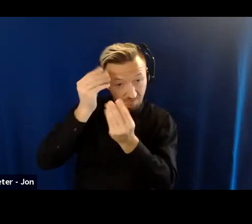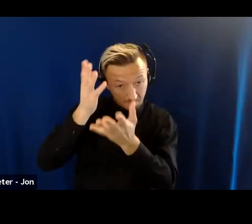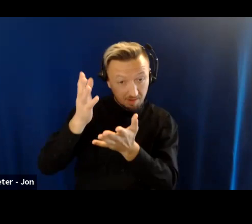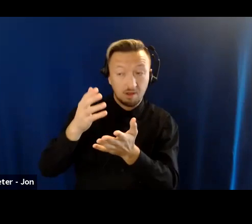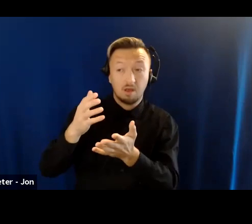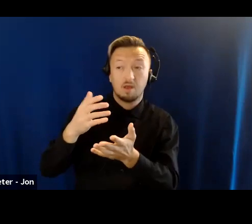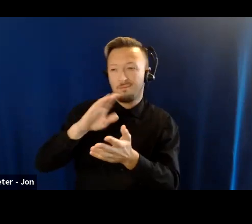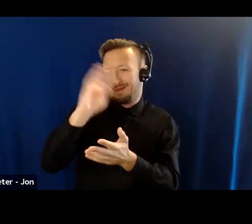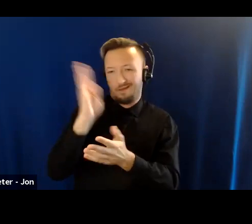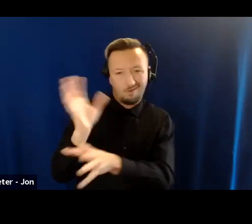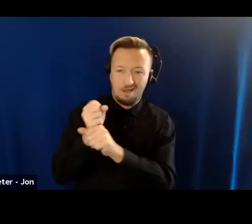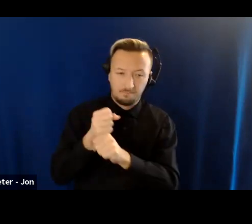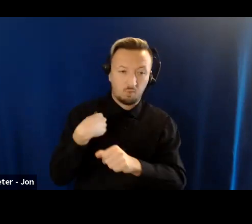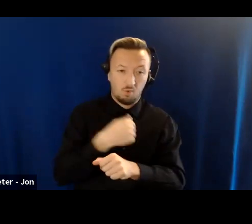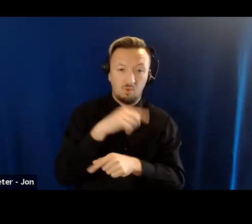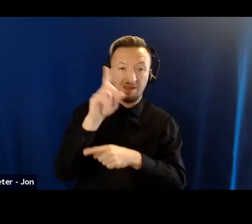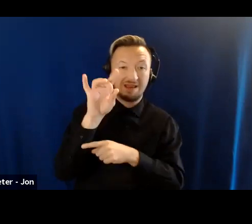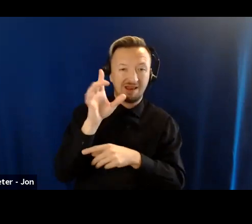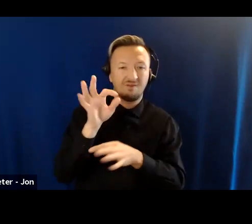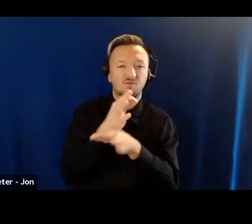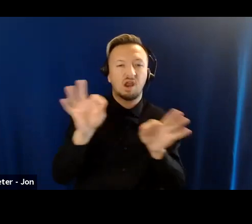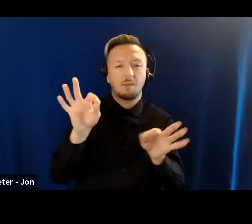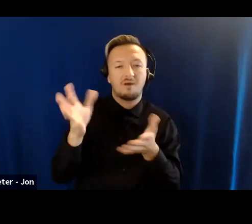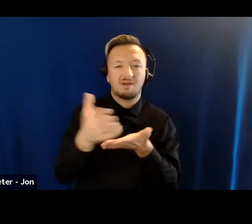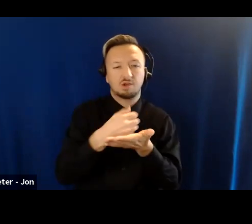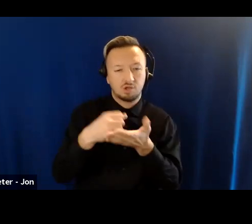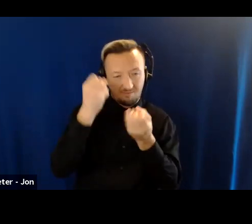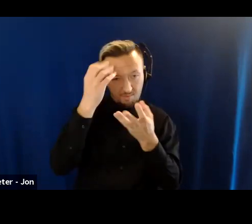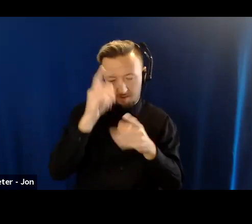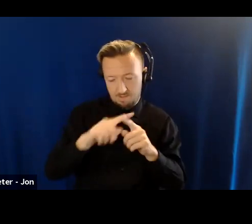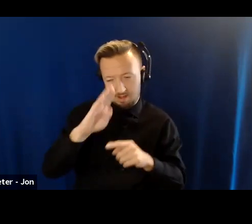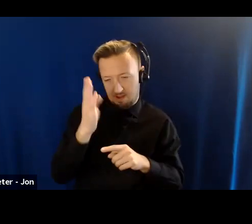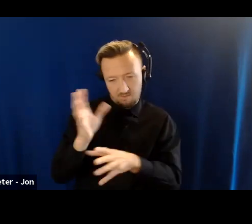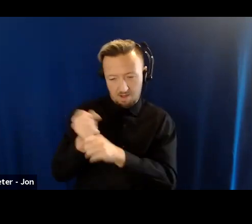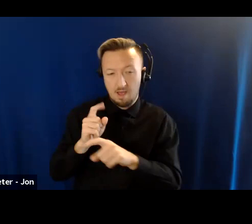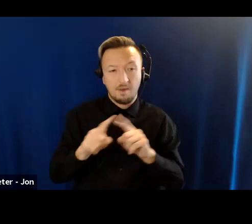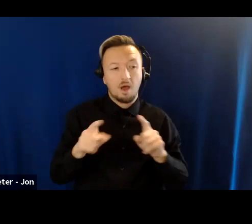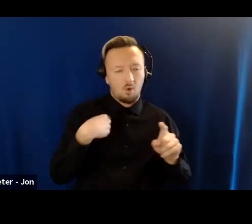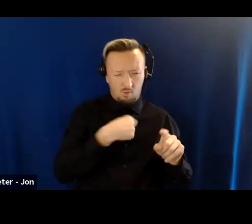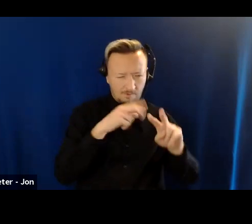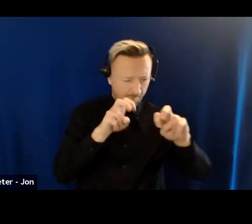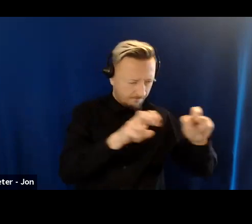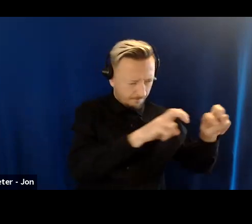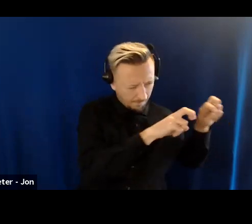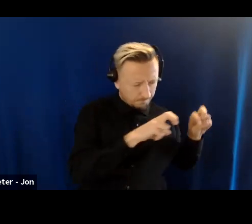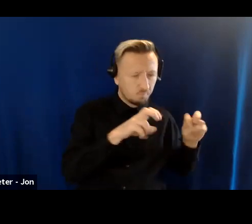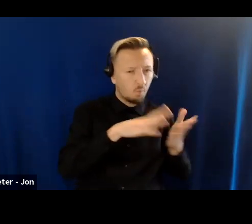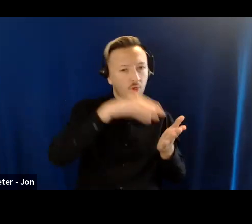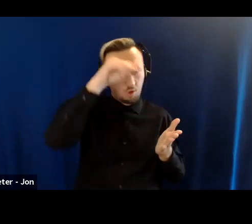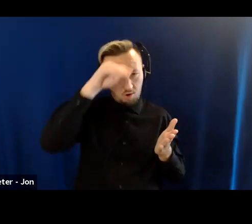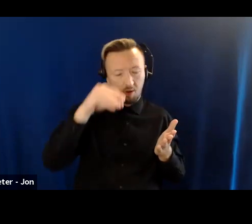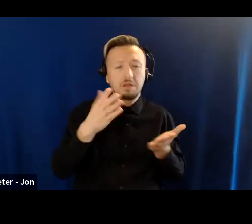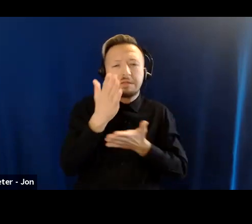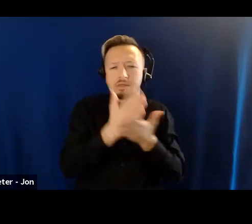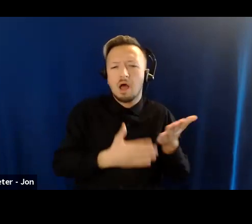Act response. The response is we don't collect any. But let me tell you just a little bit in a nutshell of what we learned. It's kind of stuff we knew already, but we were able to